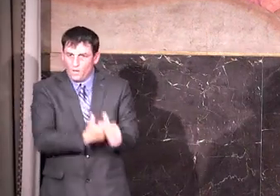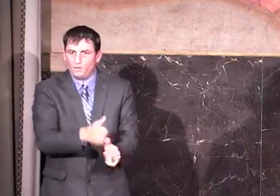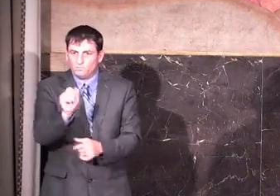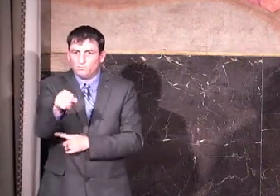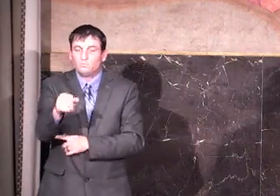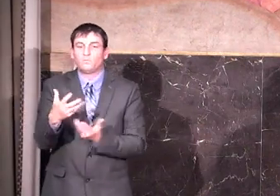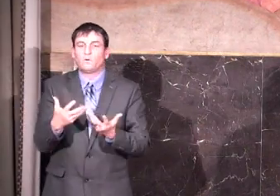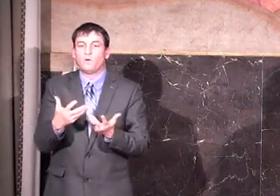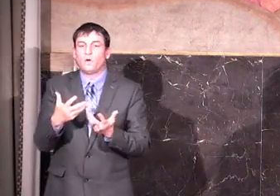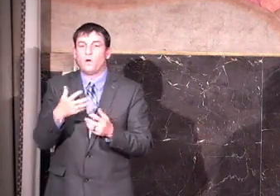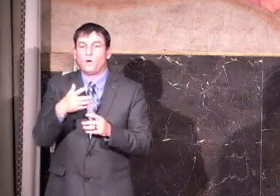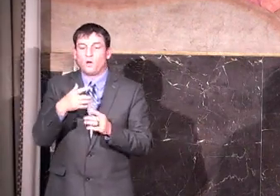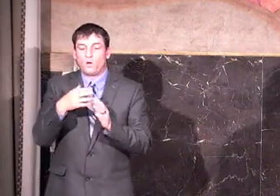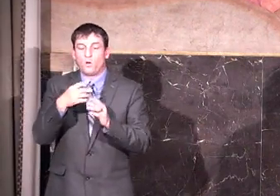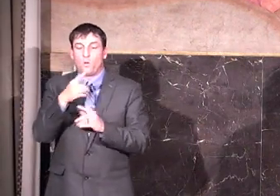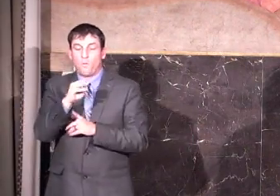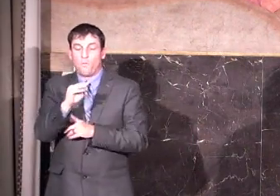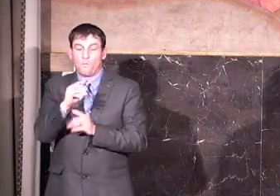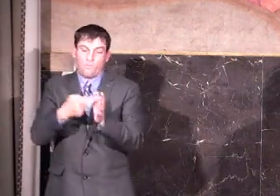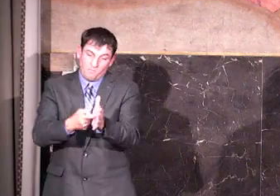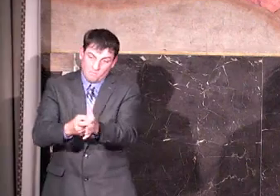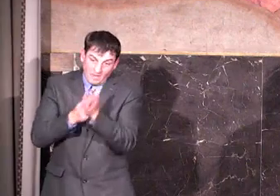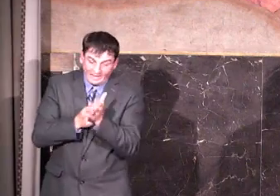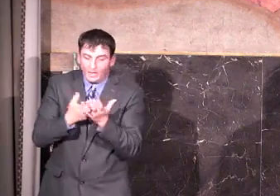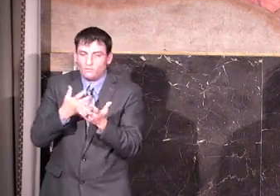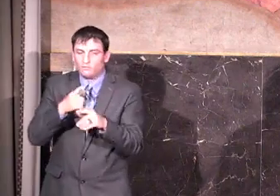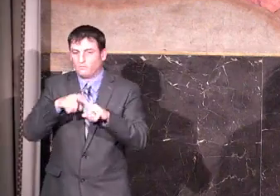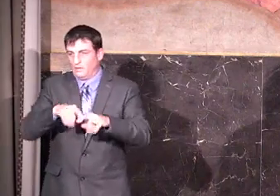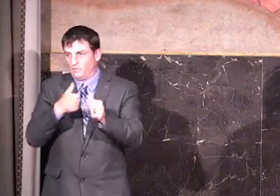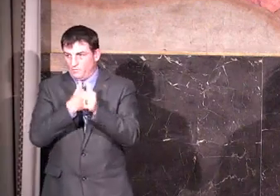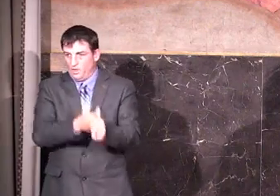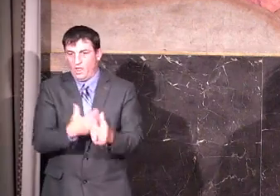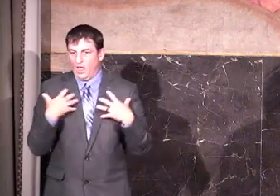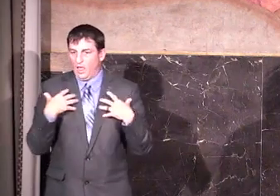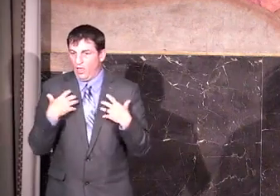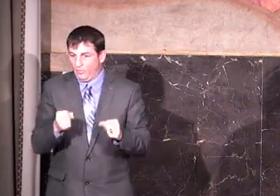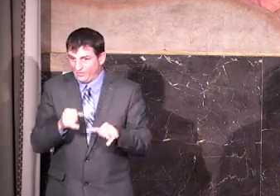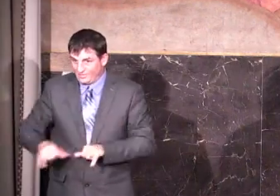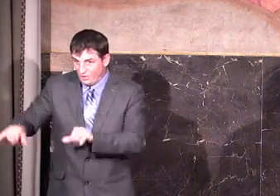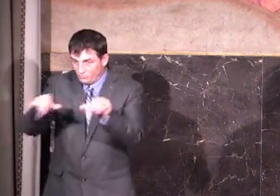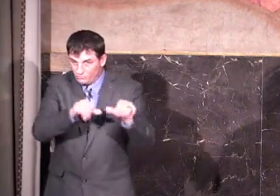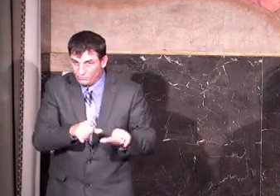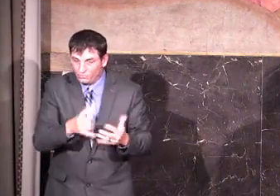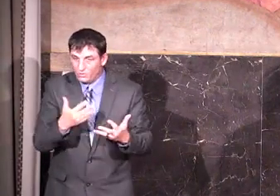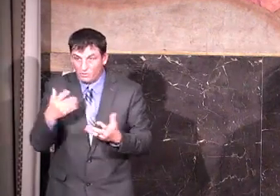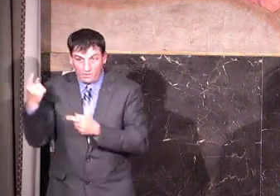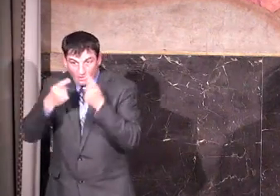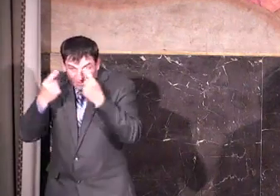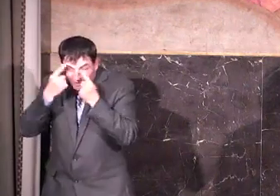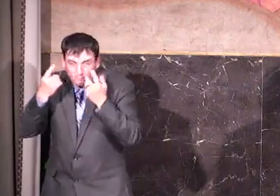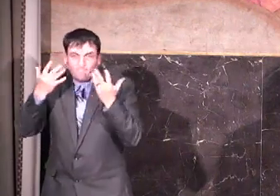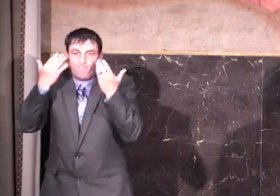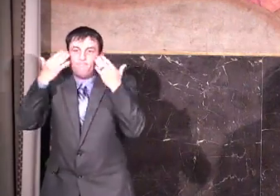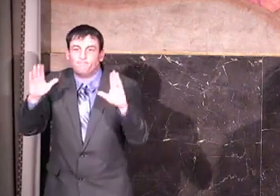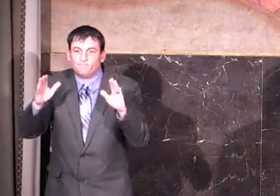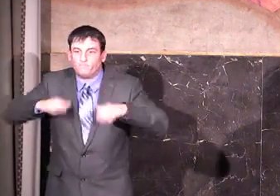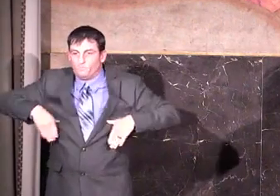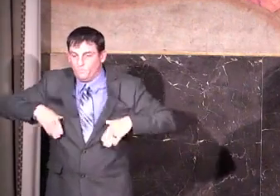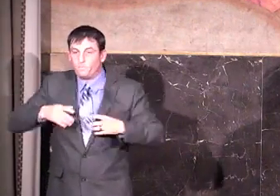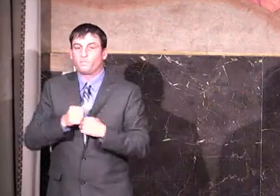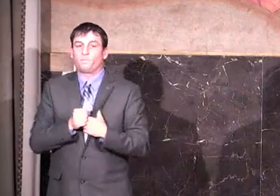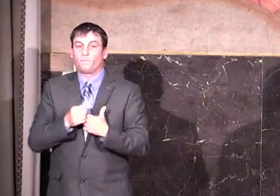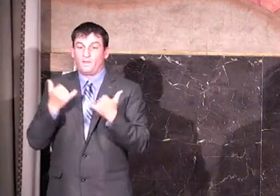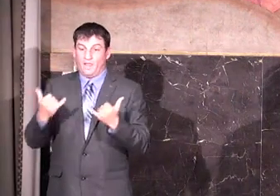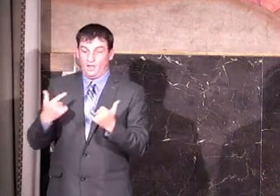about mandate would go to health standards, which I don't know if they're contemplating that. I will say that as we've been reaching out to nursing homes and